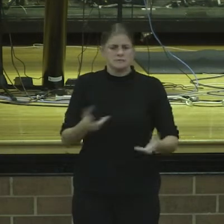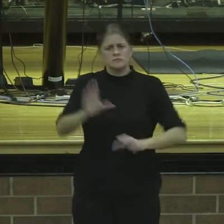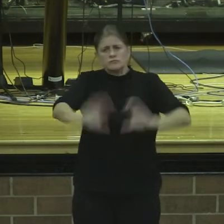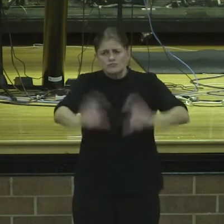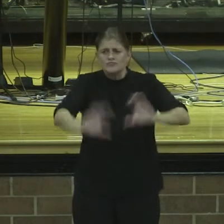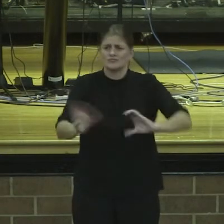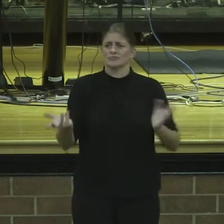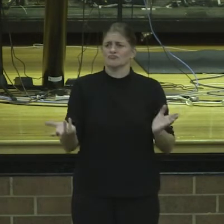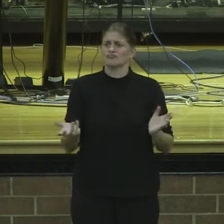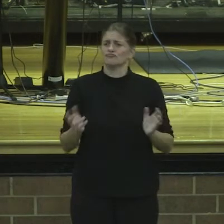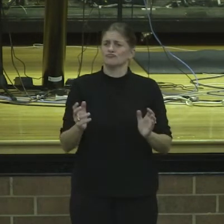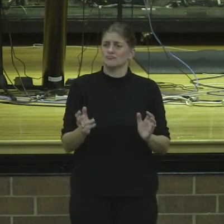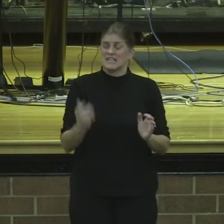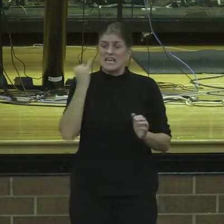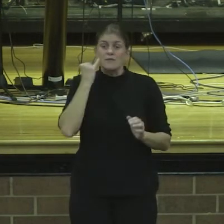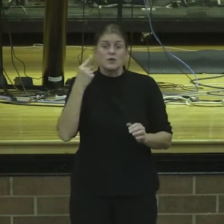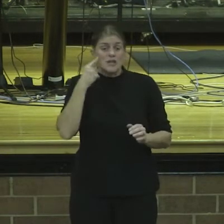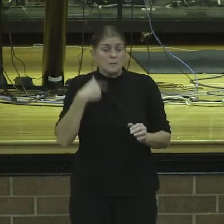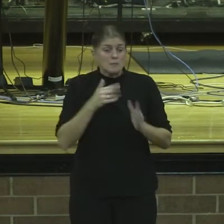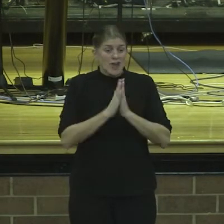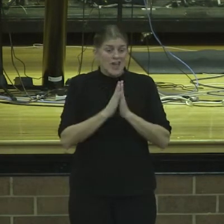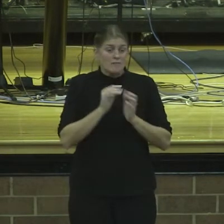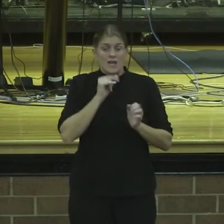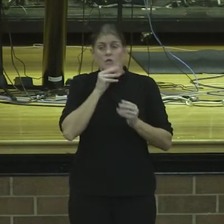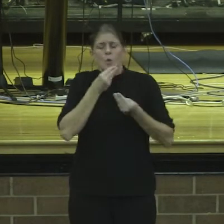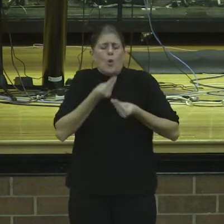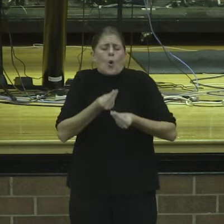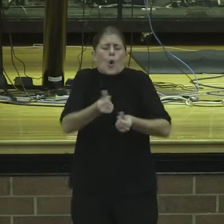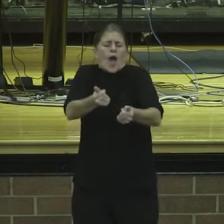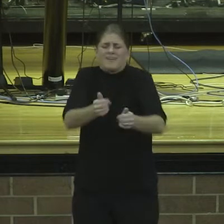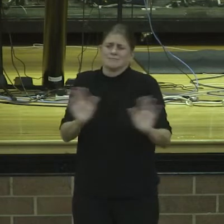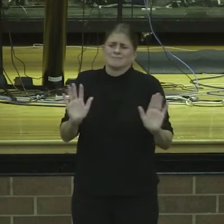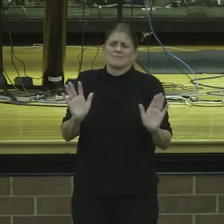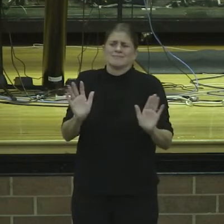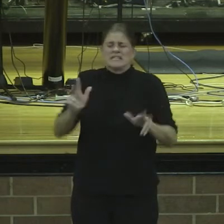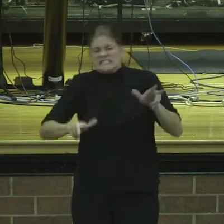Very often, if you hear me pray, I stumble on my words. Thank God he knows my heart.